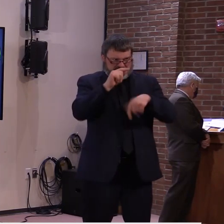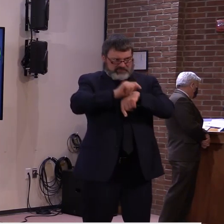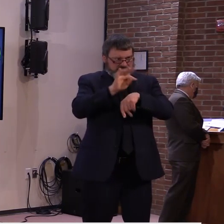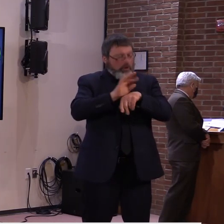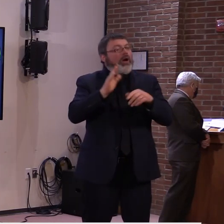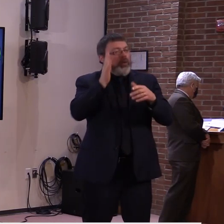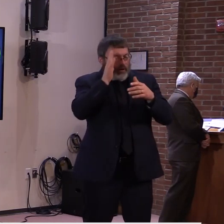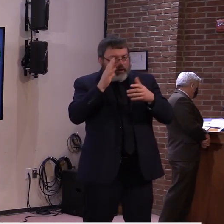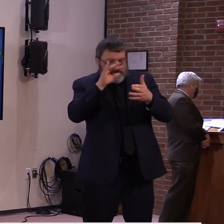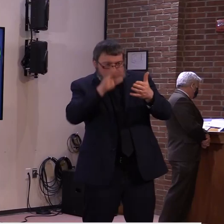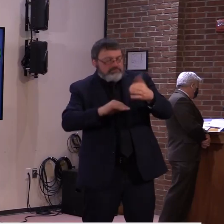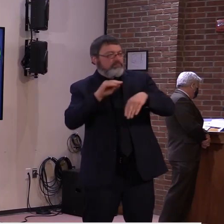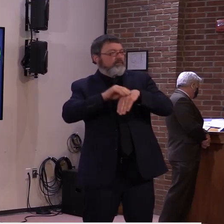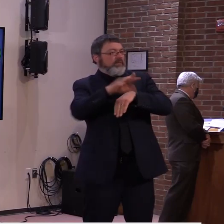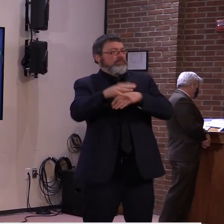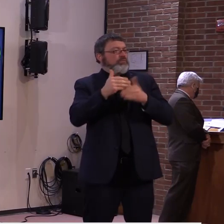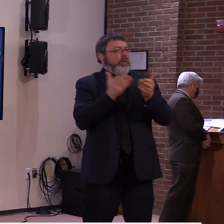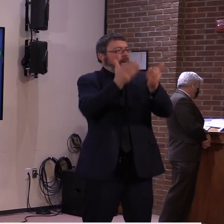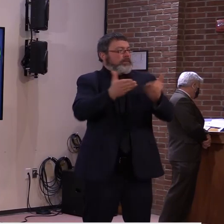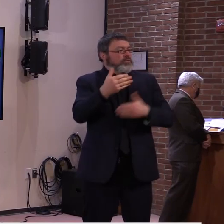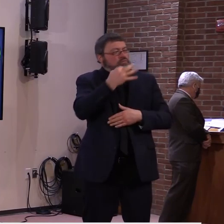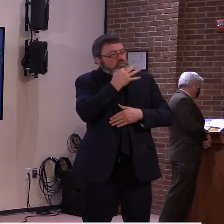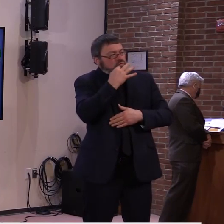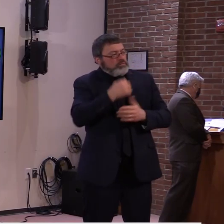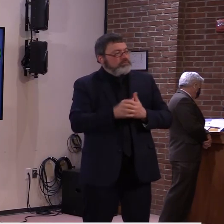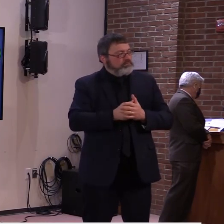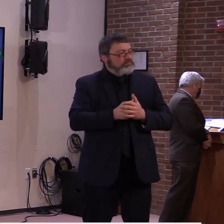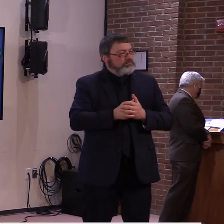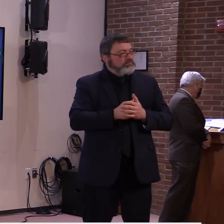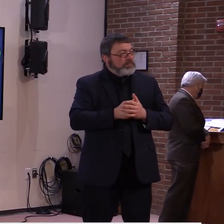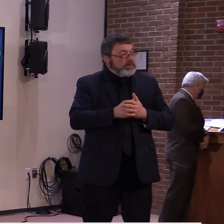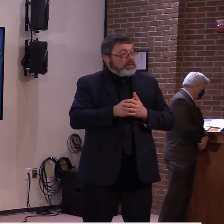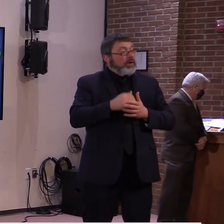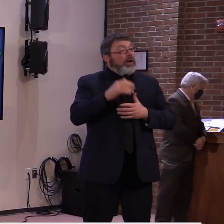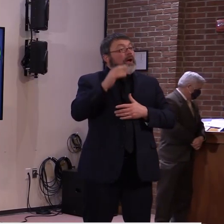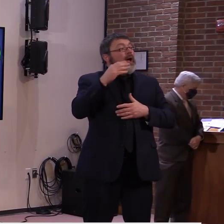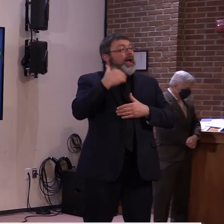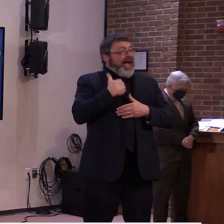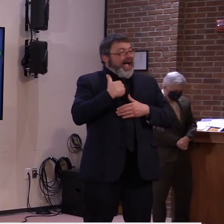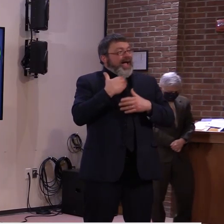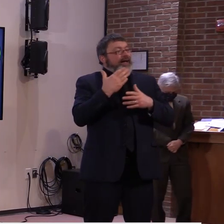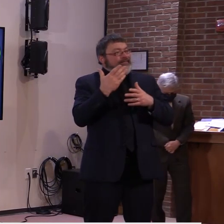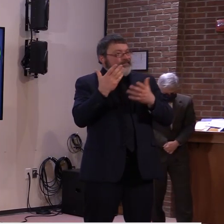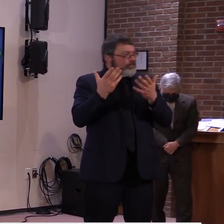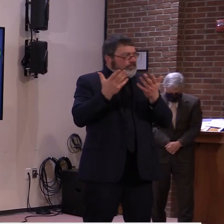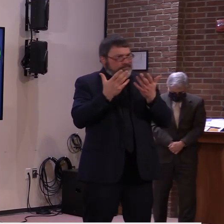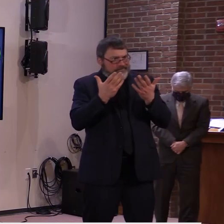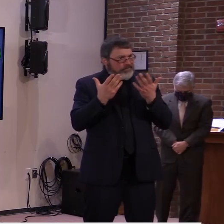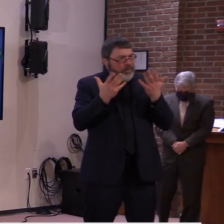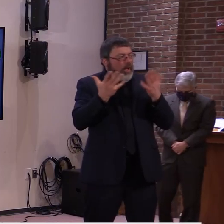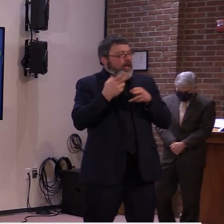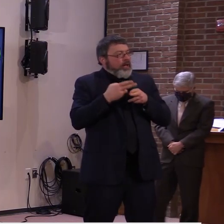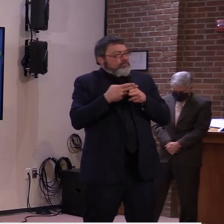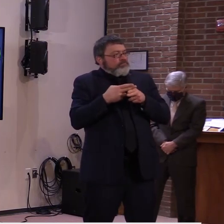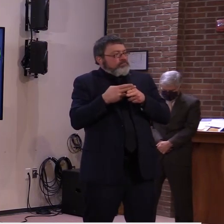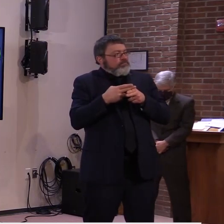substitute teachers. School board members are prohibited by the law to be regular employees of school districts, but there's a waiver process where they can